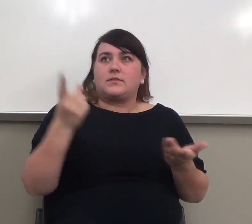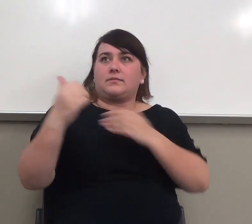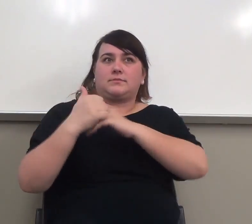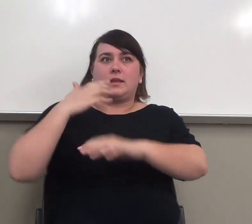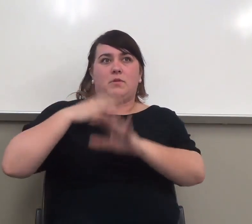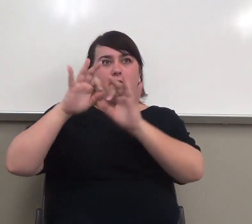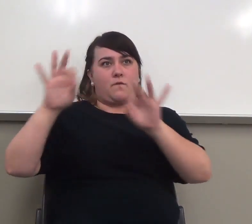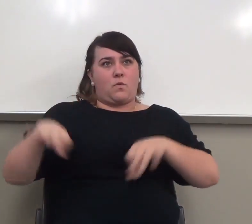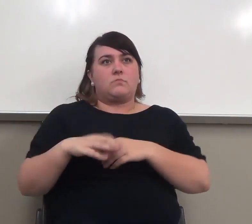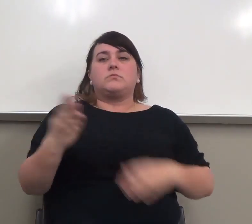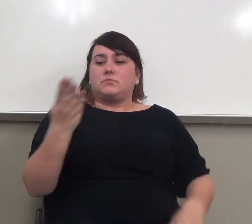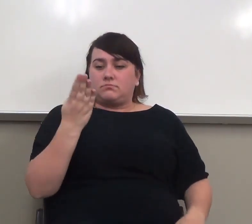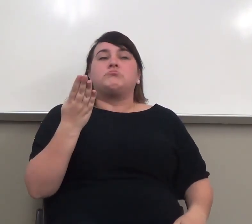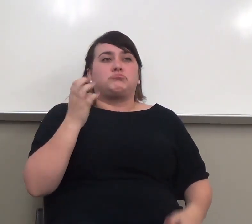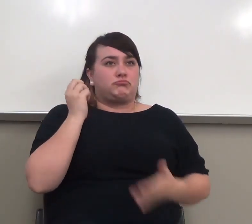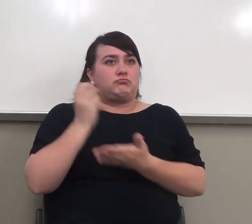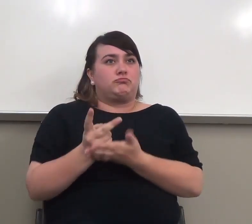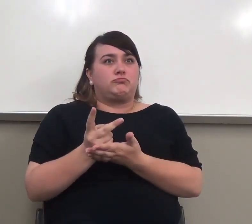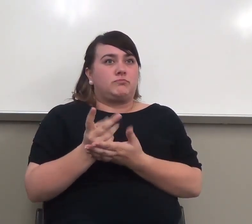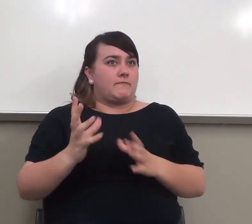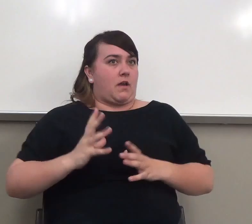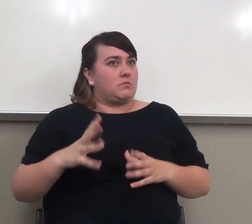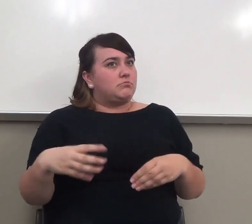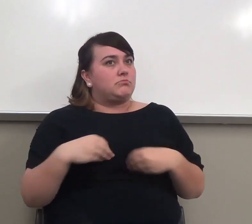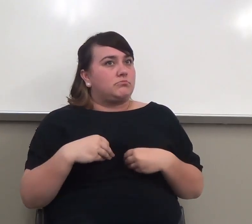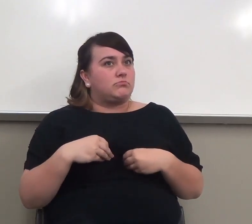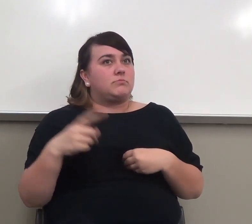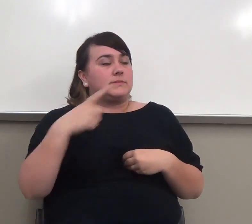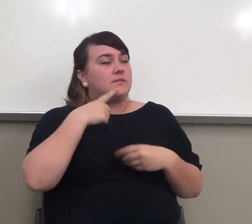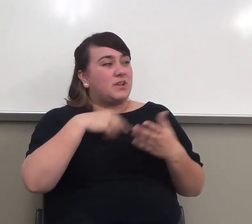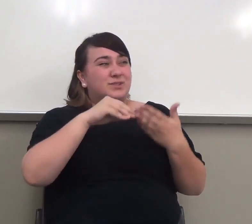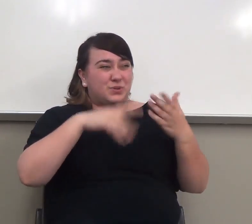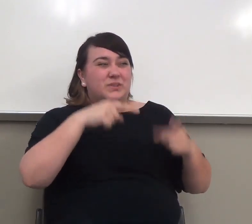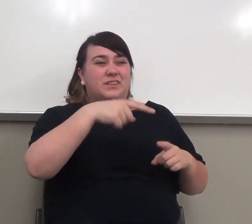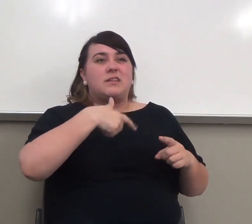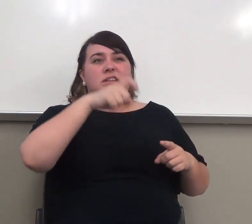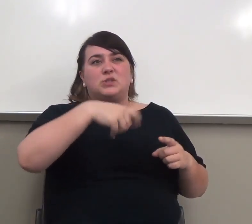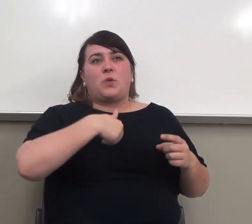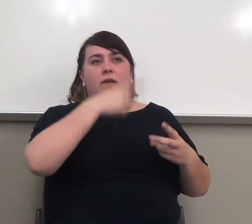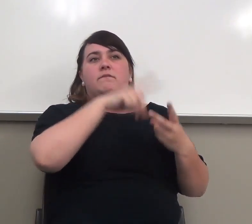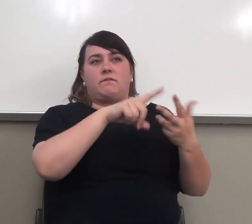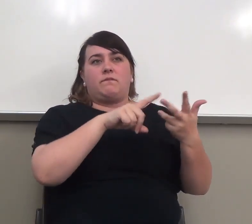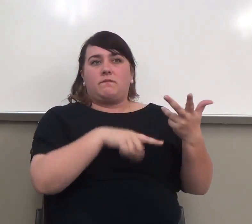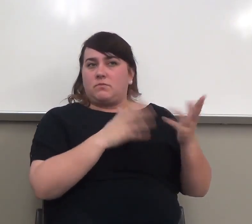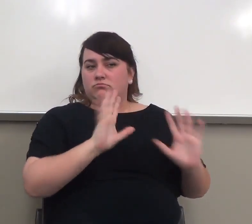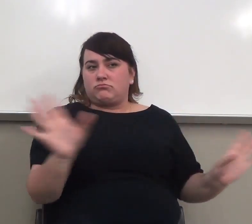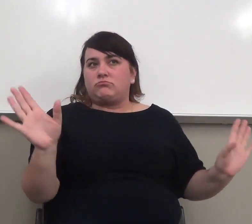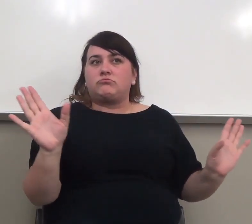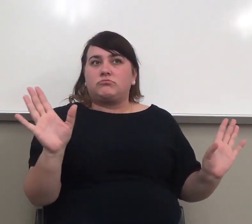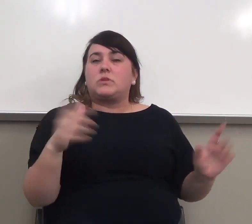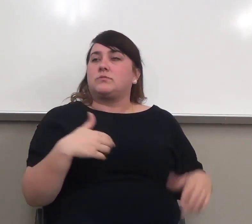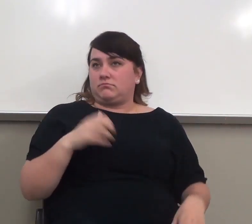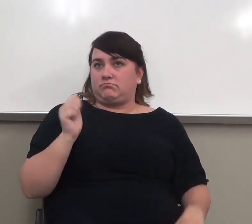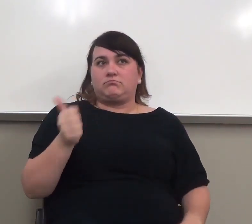has a video camera. She has that, and her interpreters are also here because